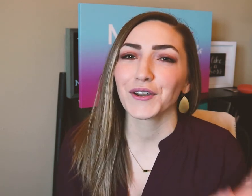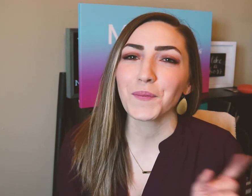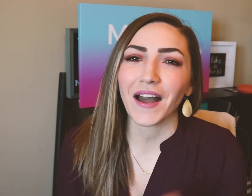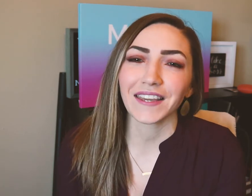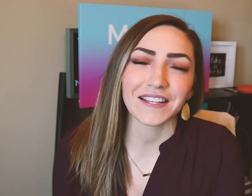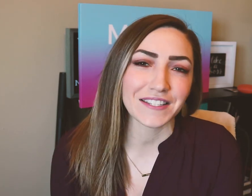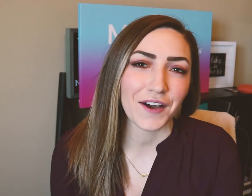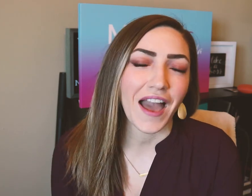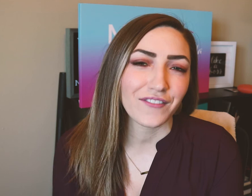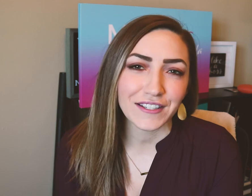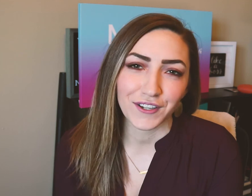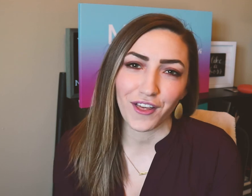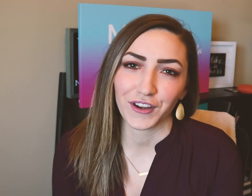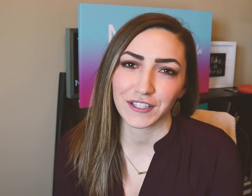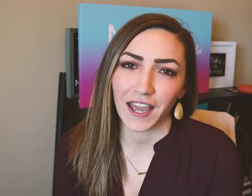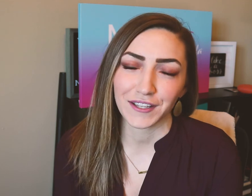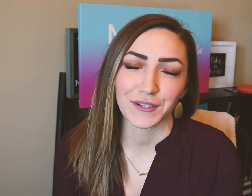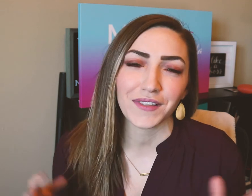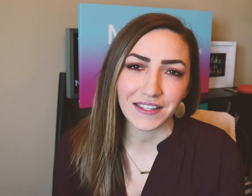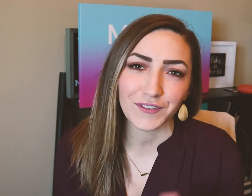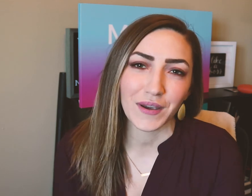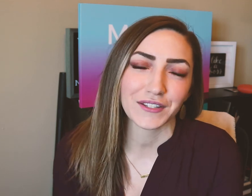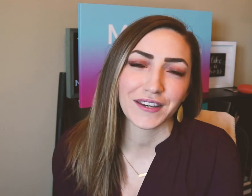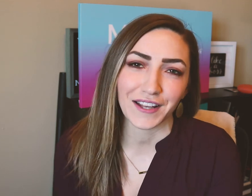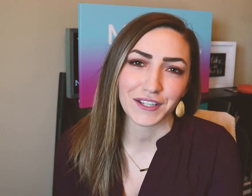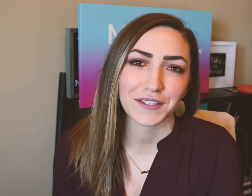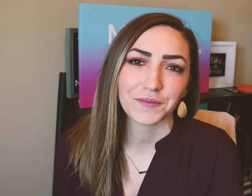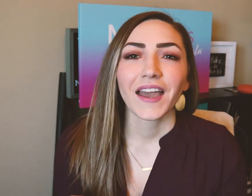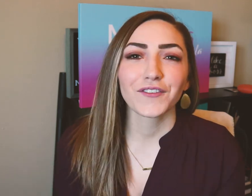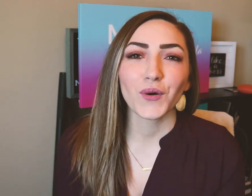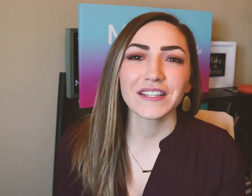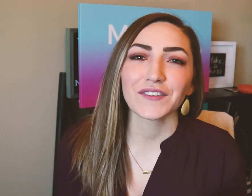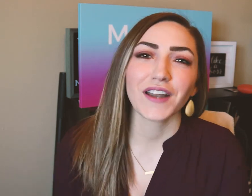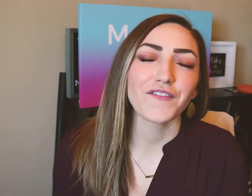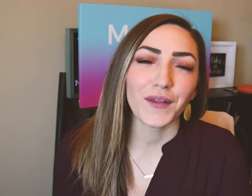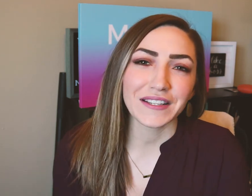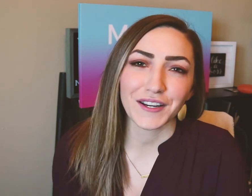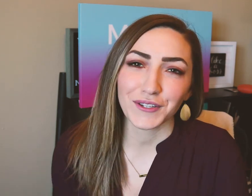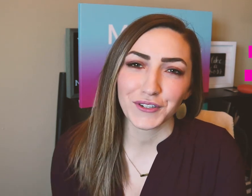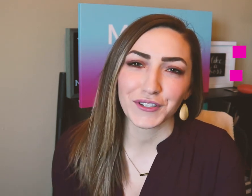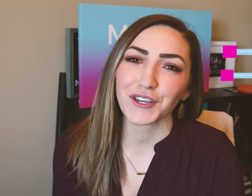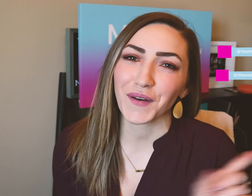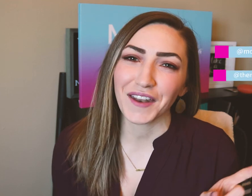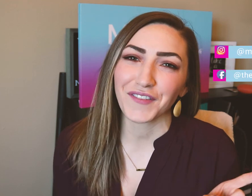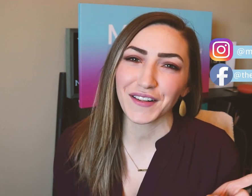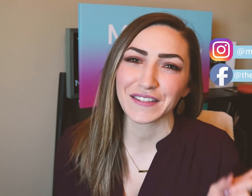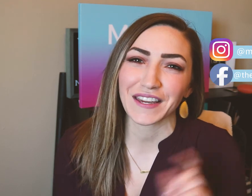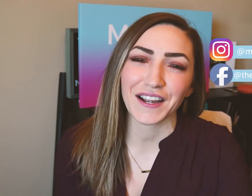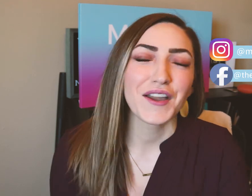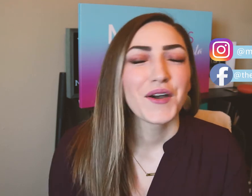new podcast is out every single Thursday. So lots of different ways you can catch us. And of course, if you're not following us on our socials, go ahead and follow us there. We've